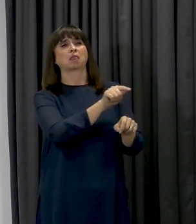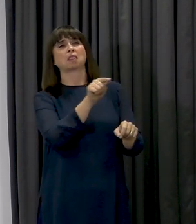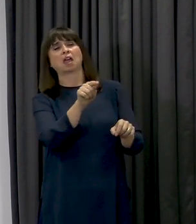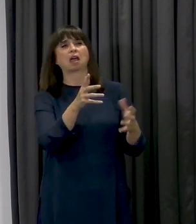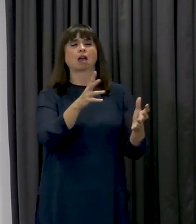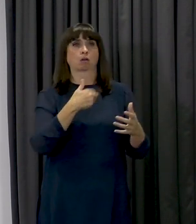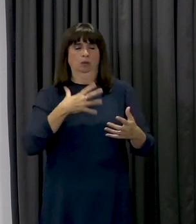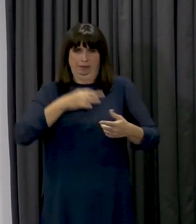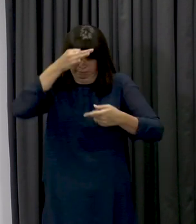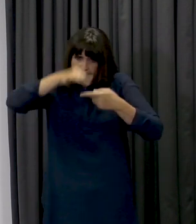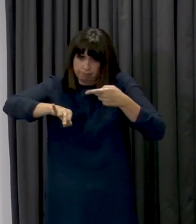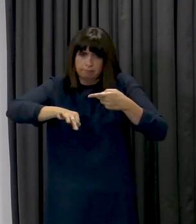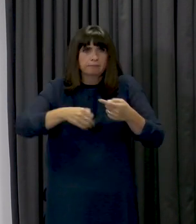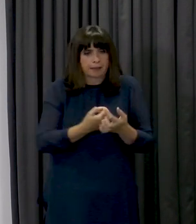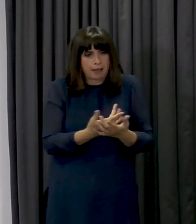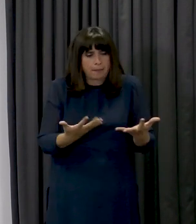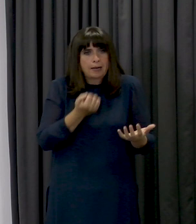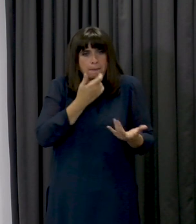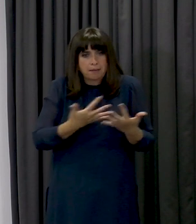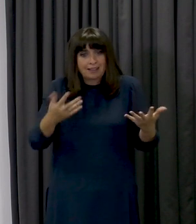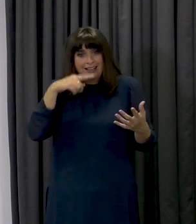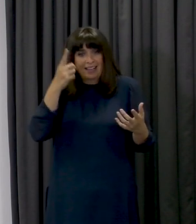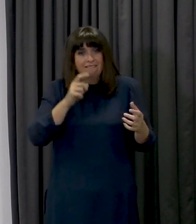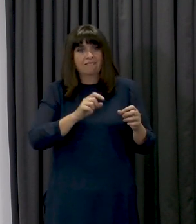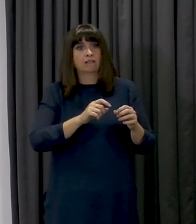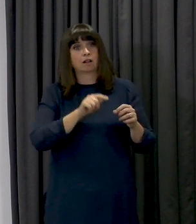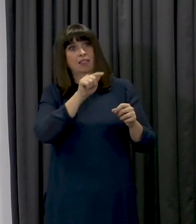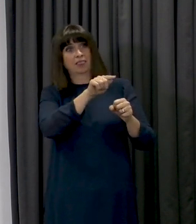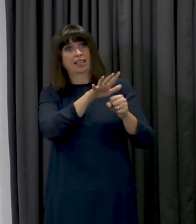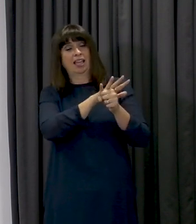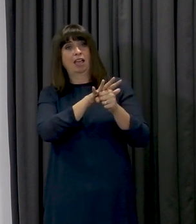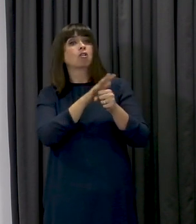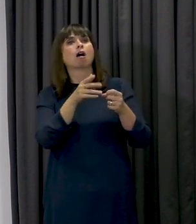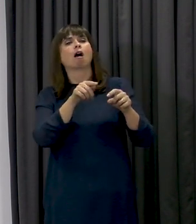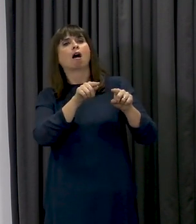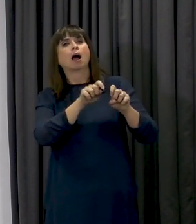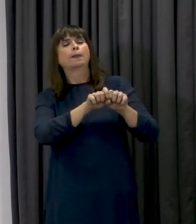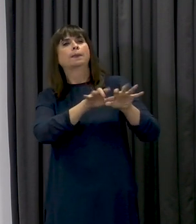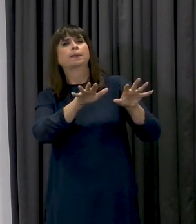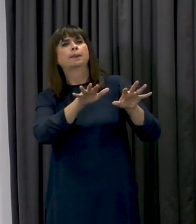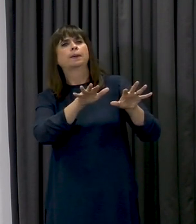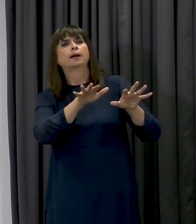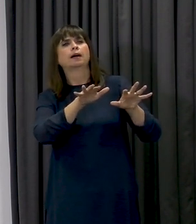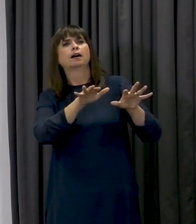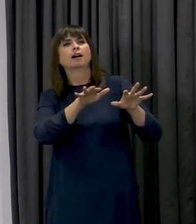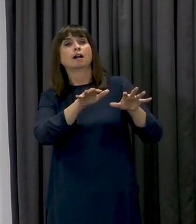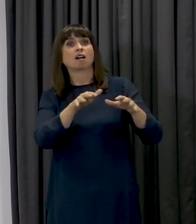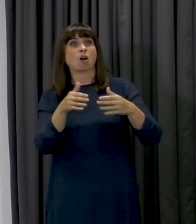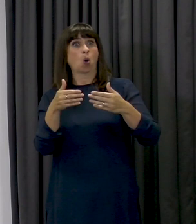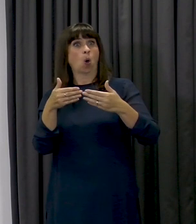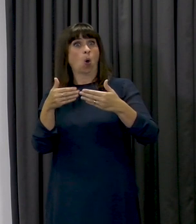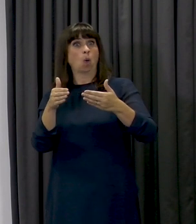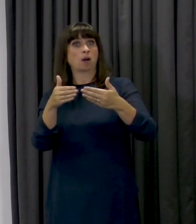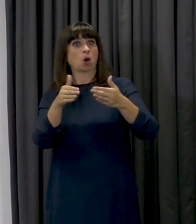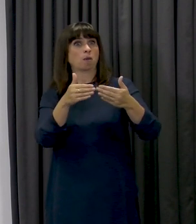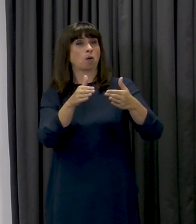it. If the evidence were there that reopening places in those communities would put people at